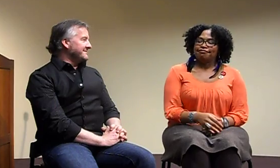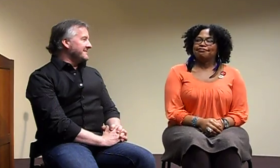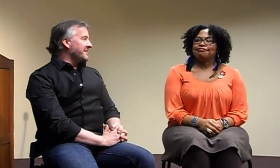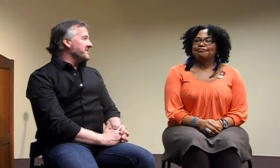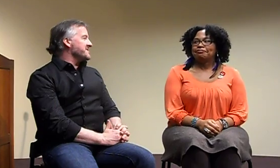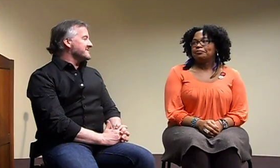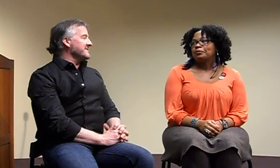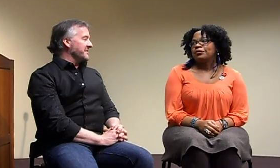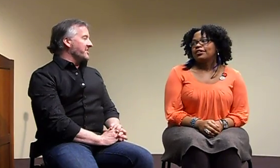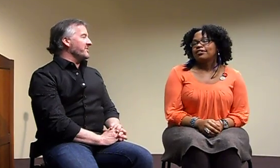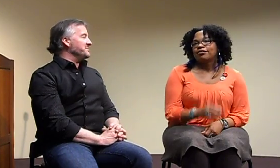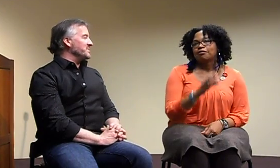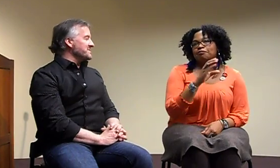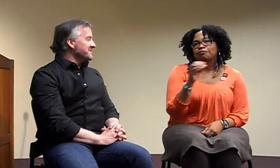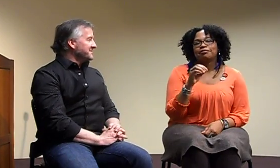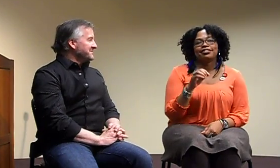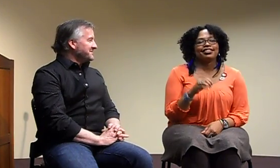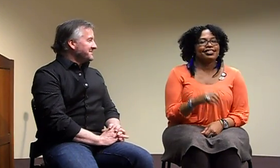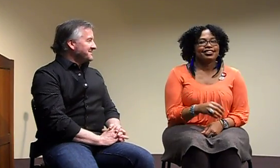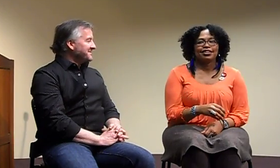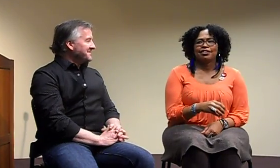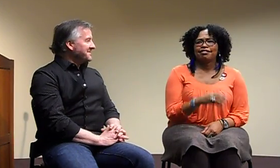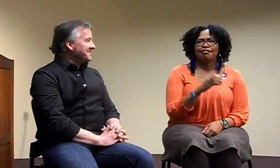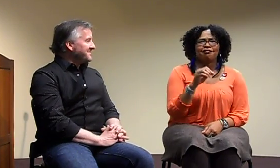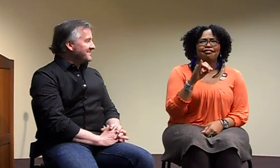And I danced like an Arnie board.